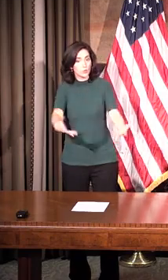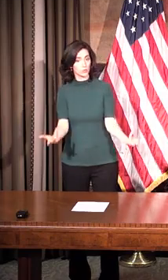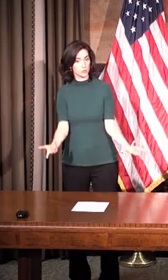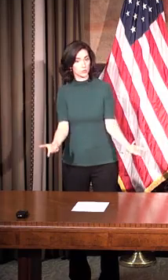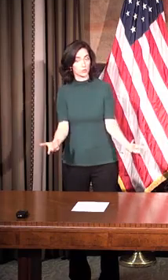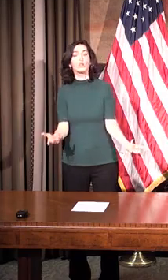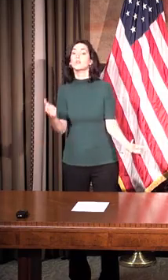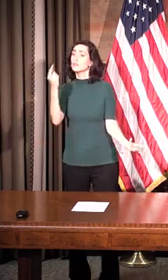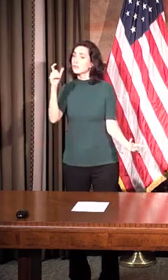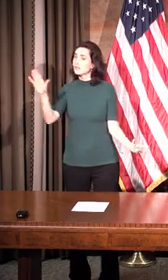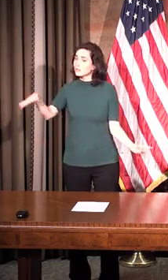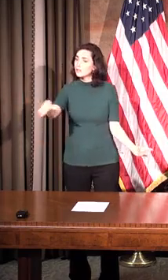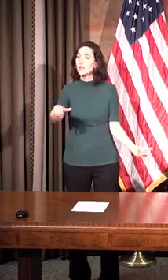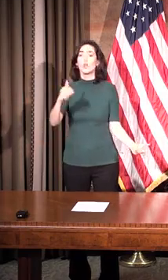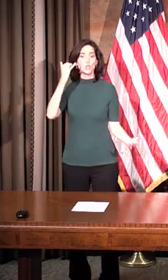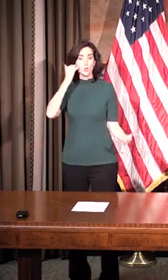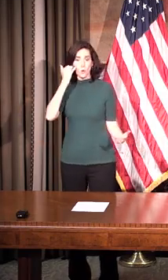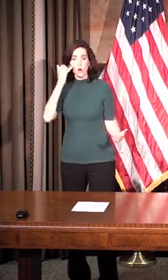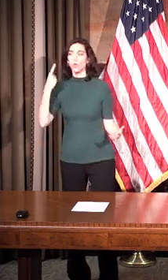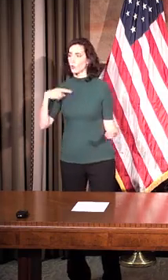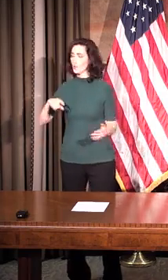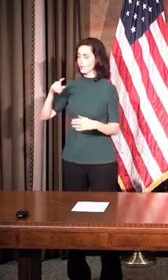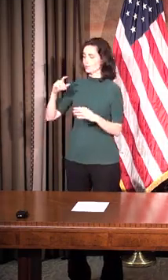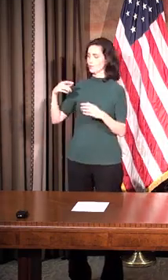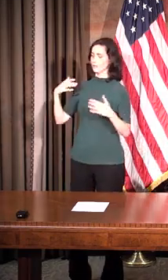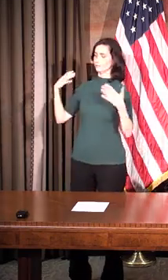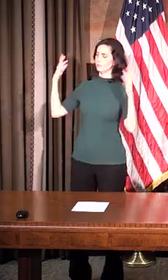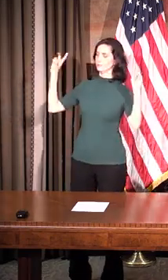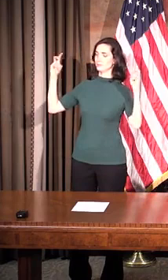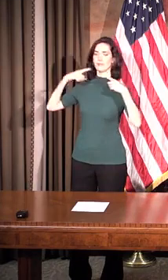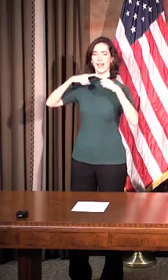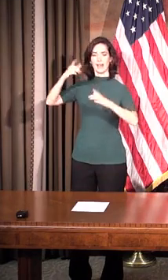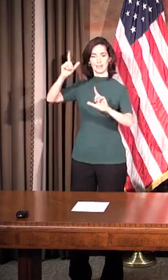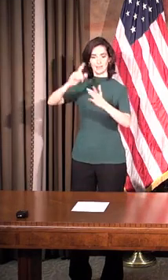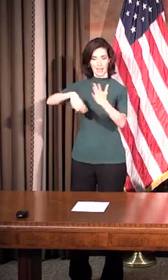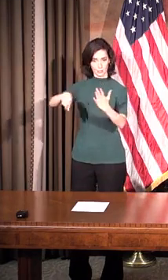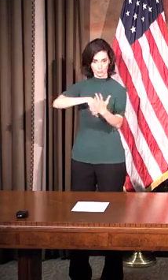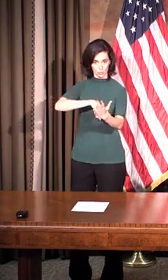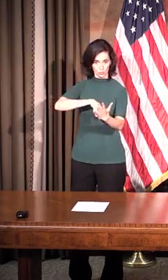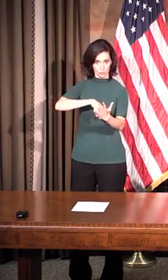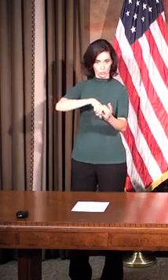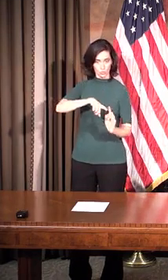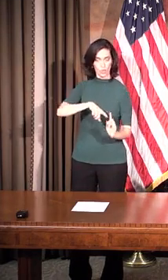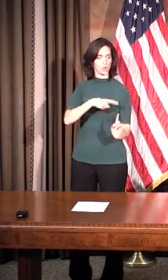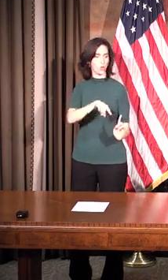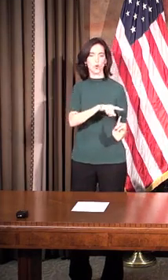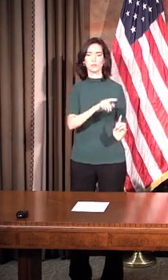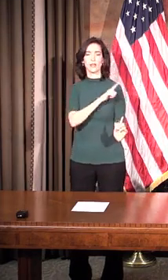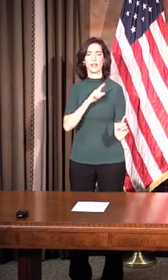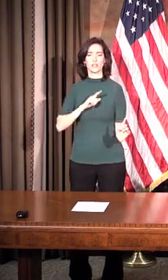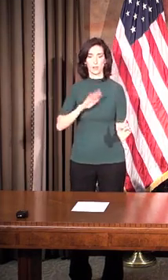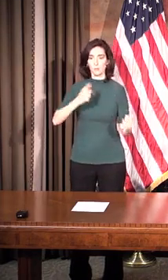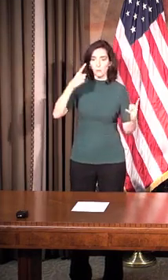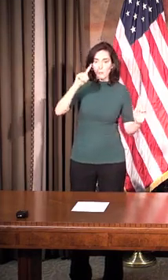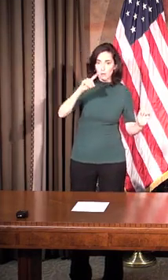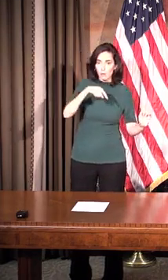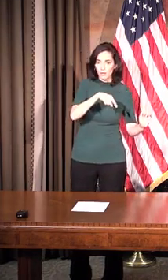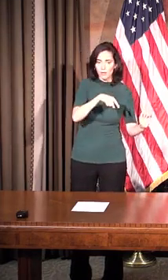only state in the nation without a public health emergency were these misguided legislators to be